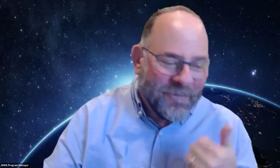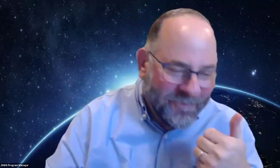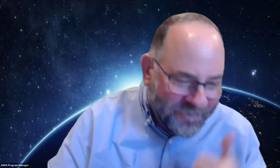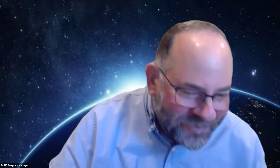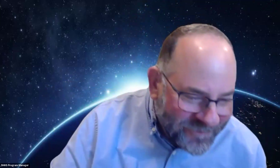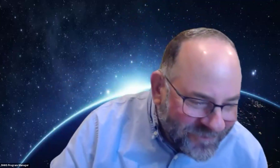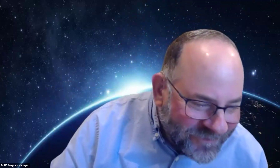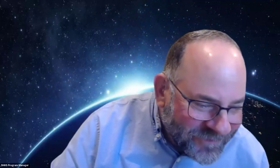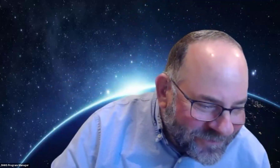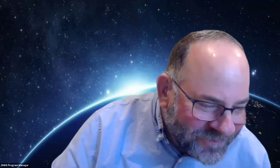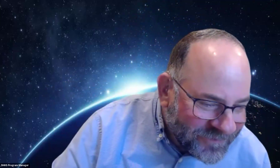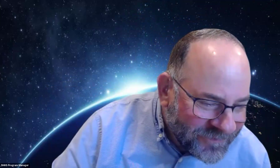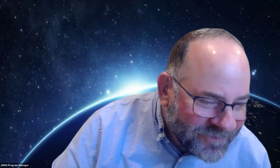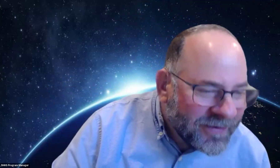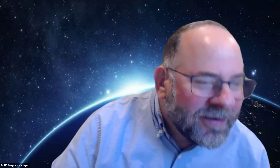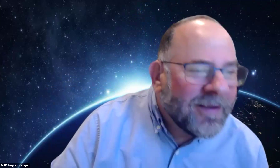okay?